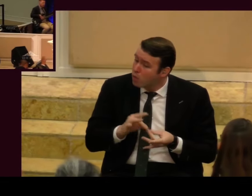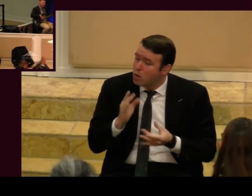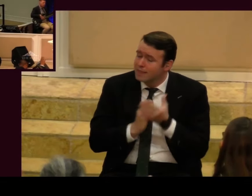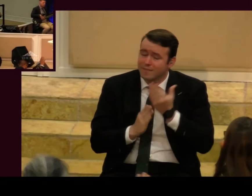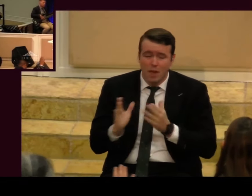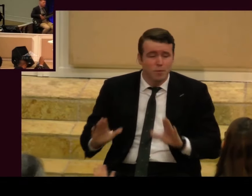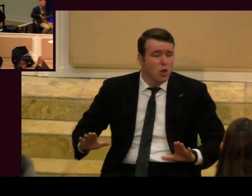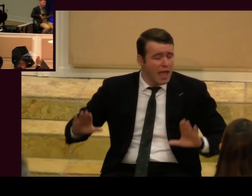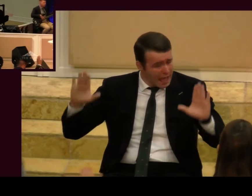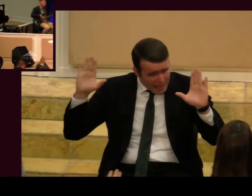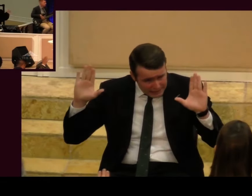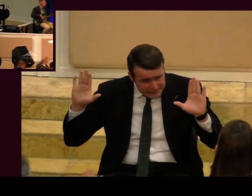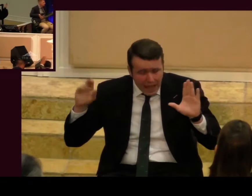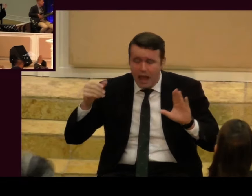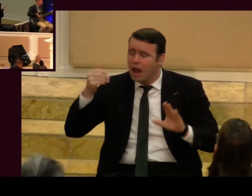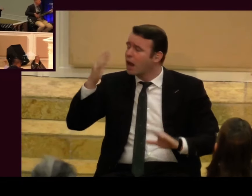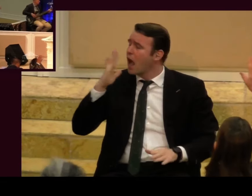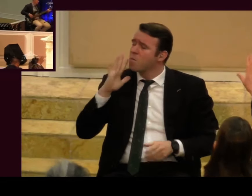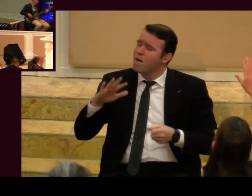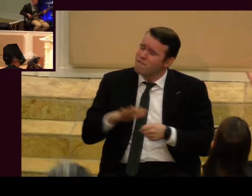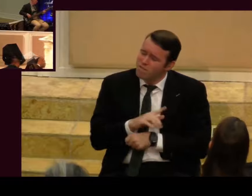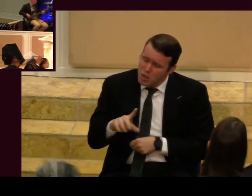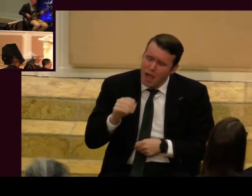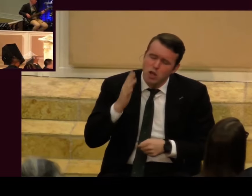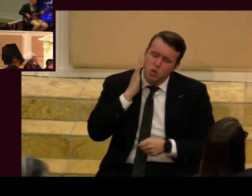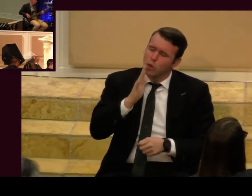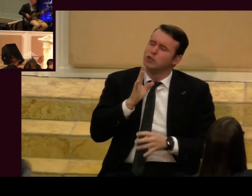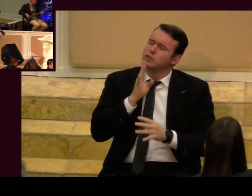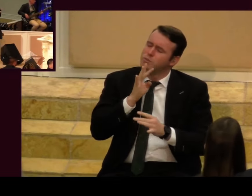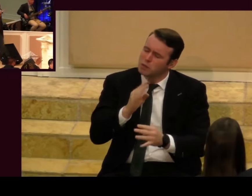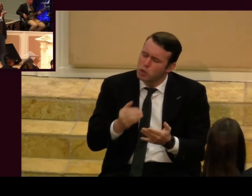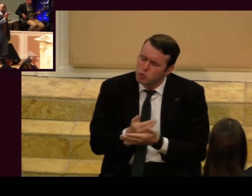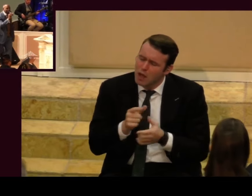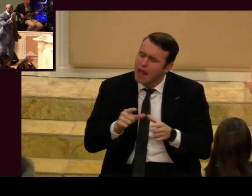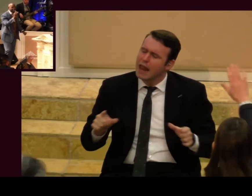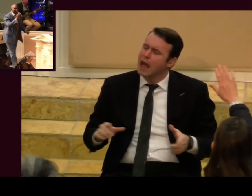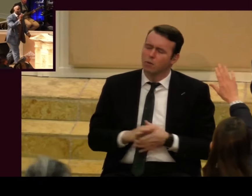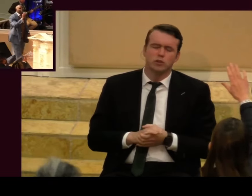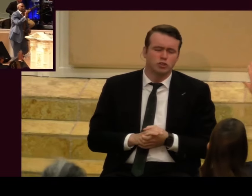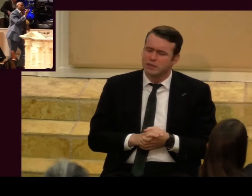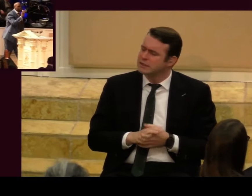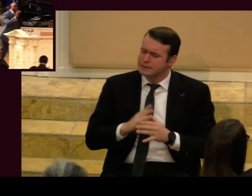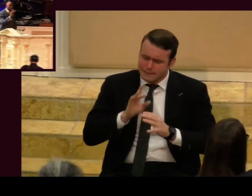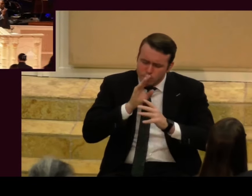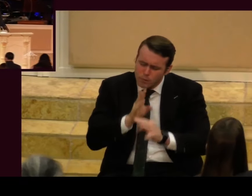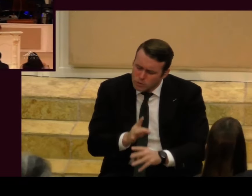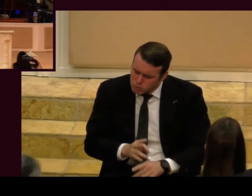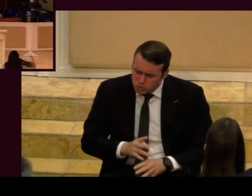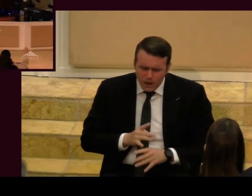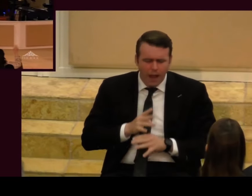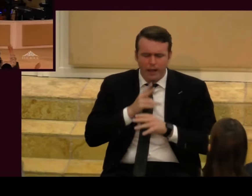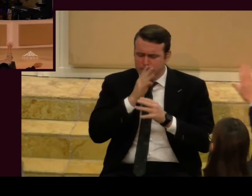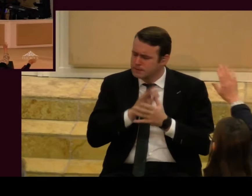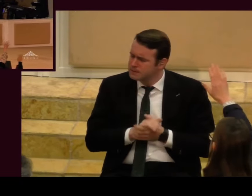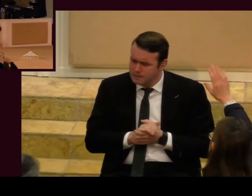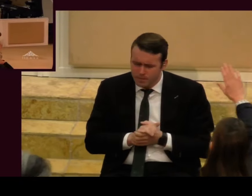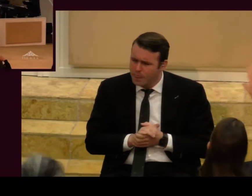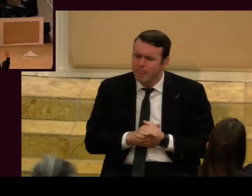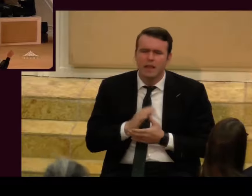Holy Ghost, lift up your hands and God will fill you, and you shall speak with new languages. Speak with new